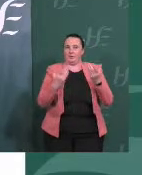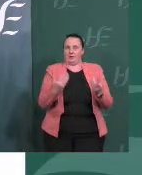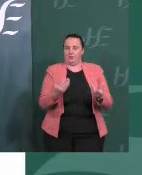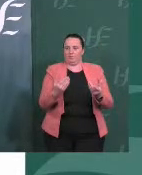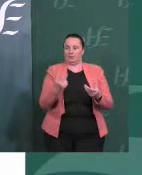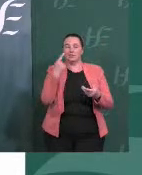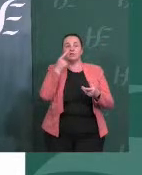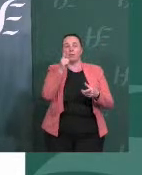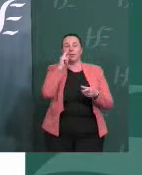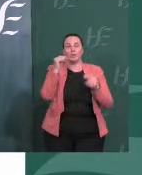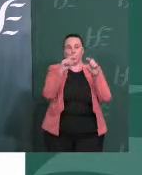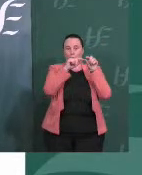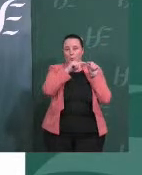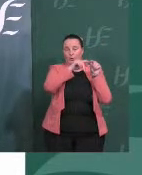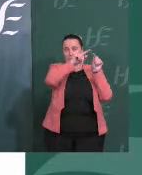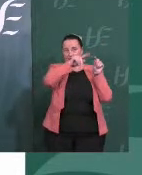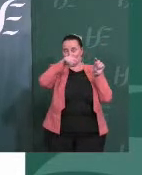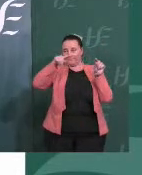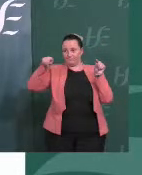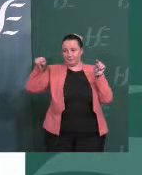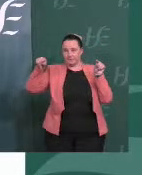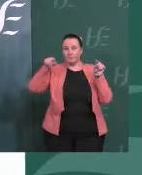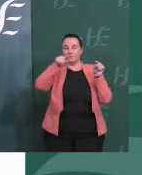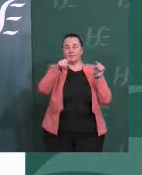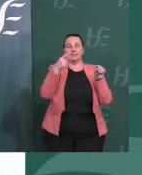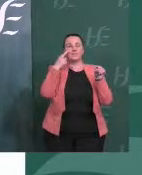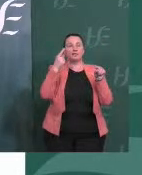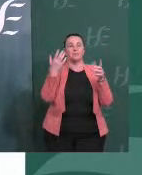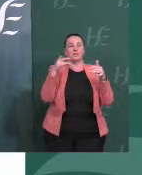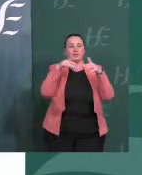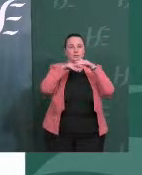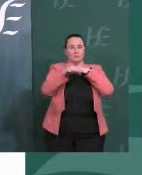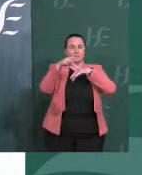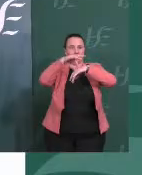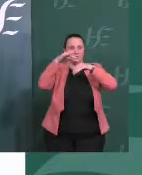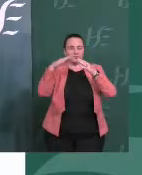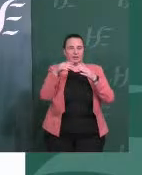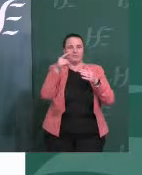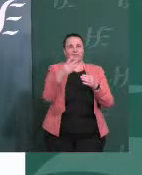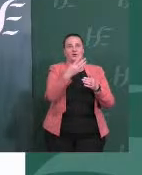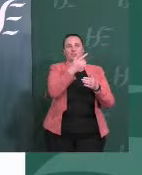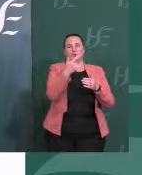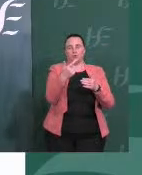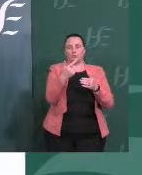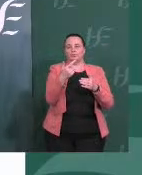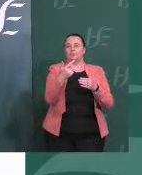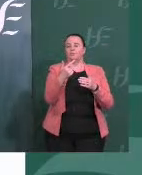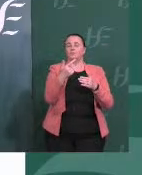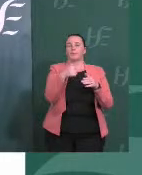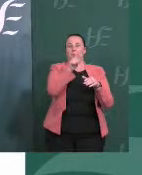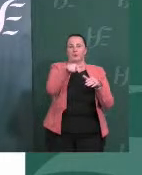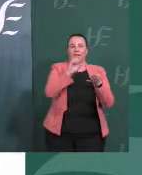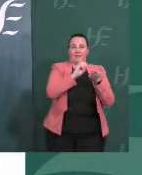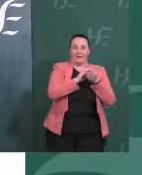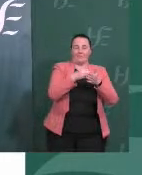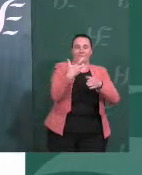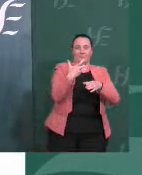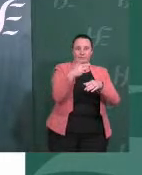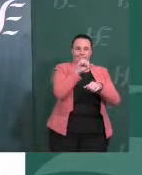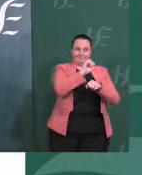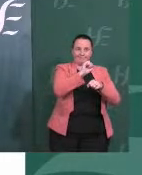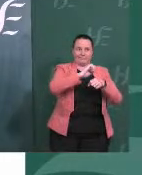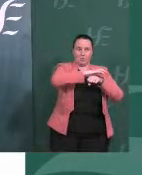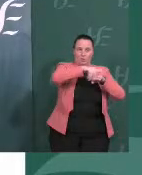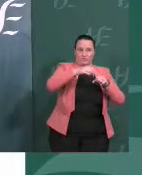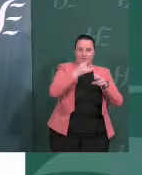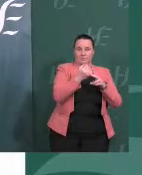the blue graph, you see the rise in hospital instances from a low of 42 patients with COVID at the beginning of the month to